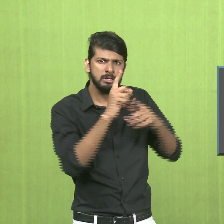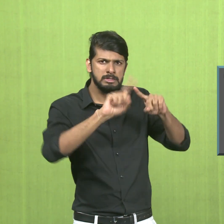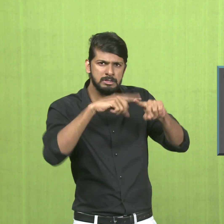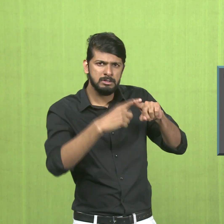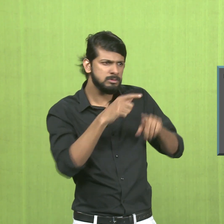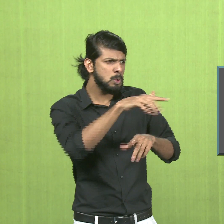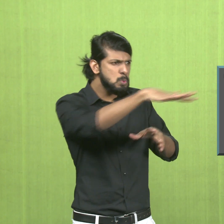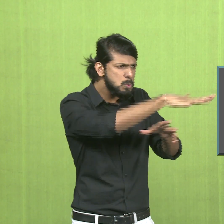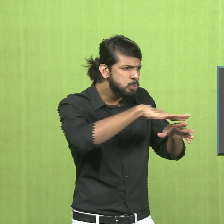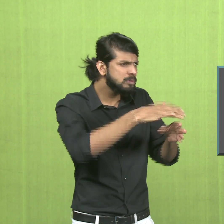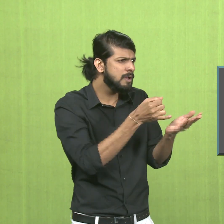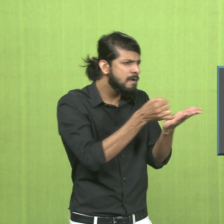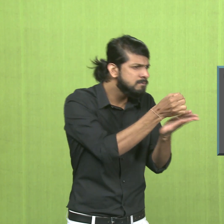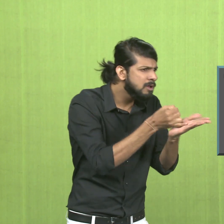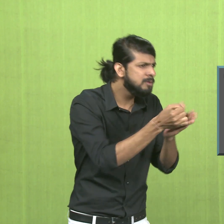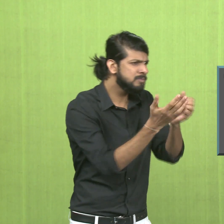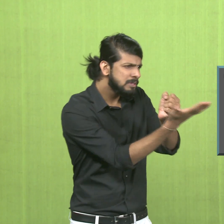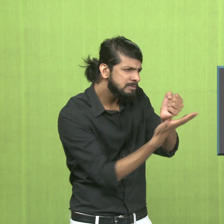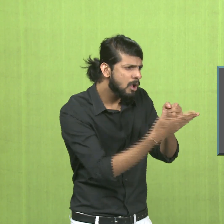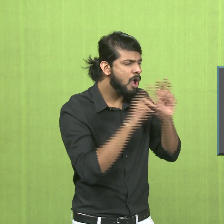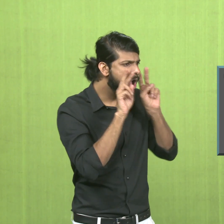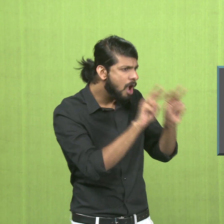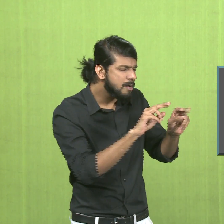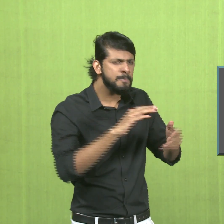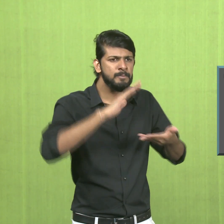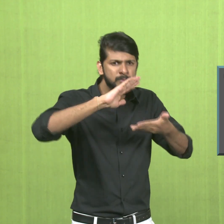who has been doing this generationally